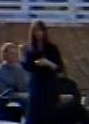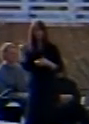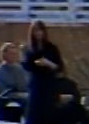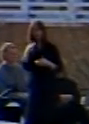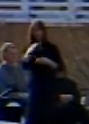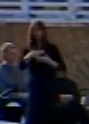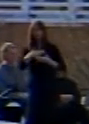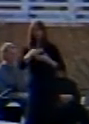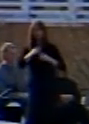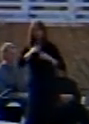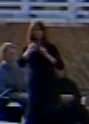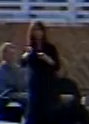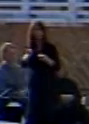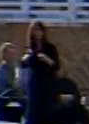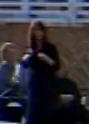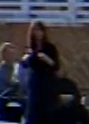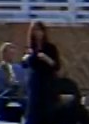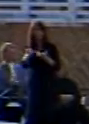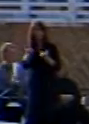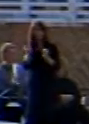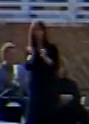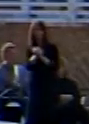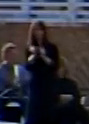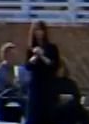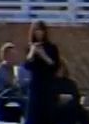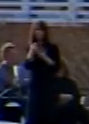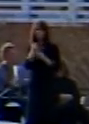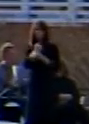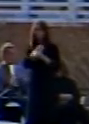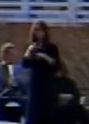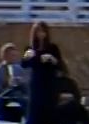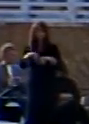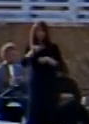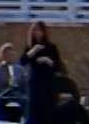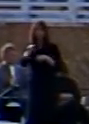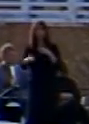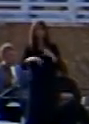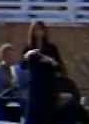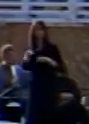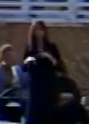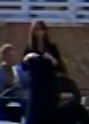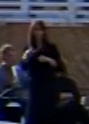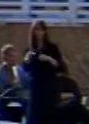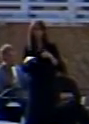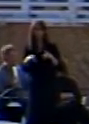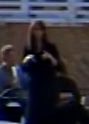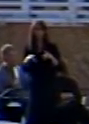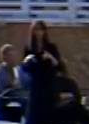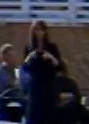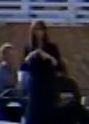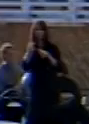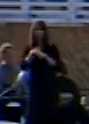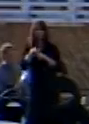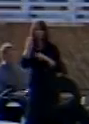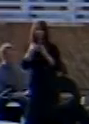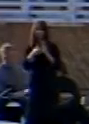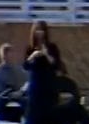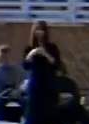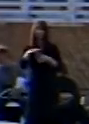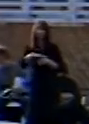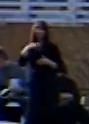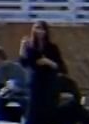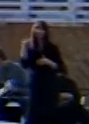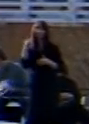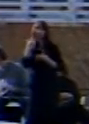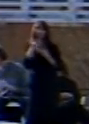spirituality, and giving, with the embracing of all peoples and reflecting the spirit